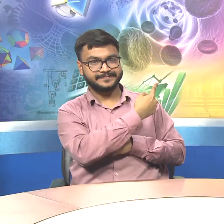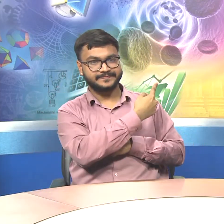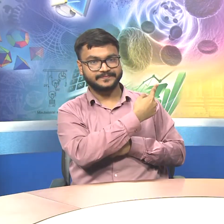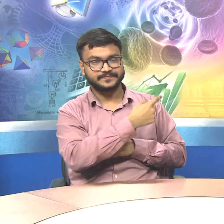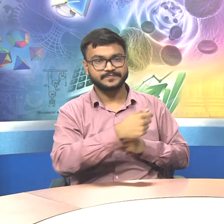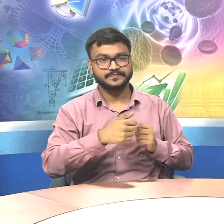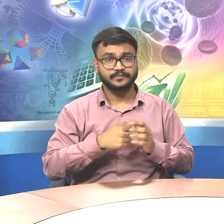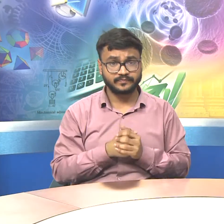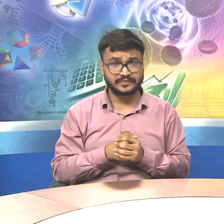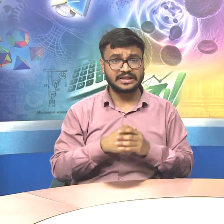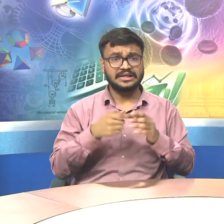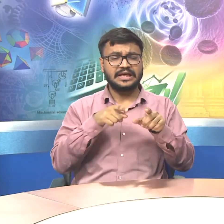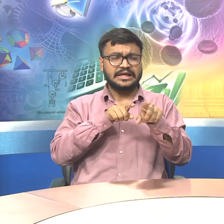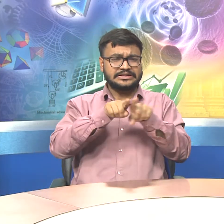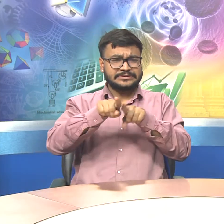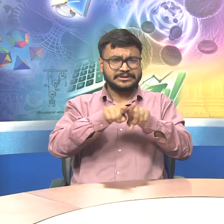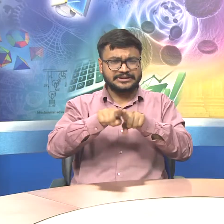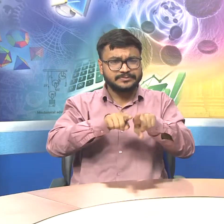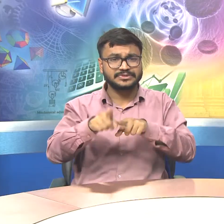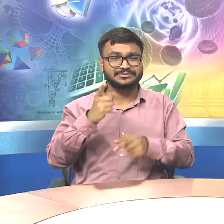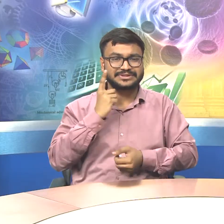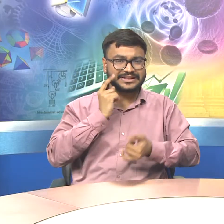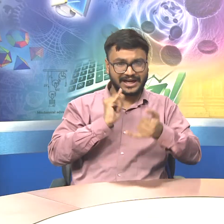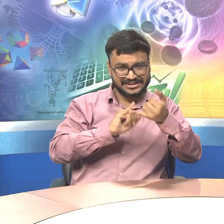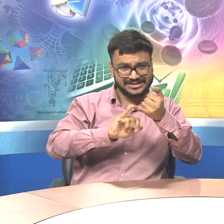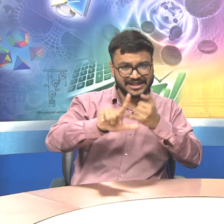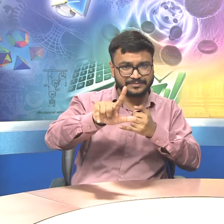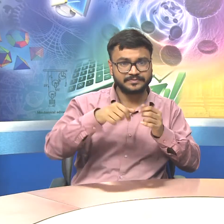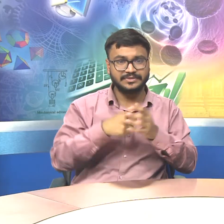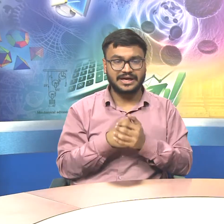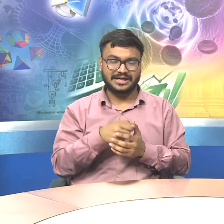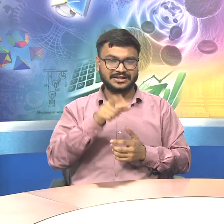information are simple sentences.